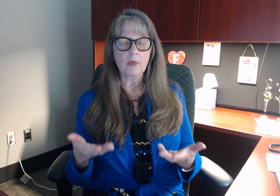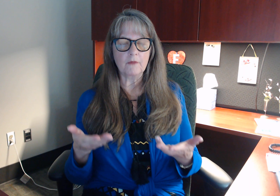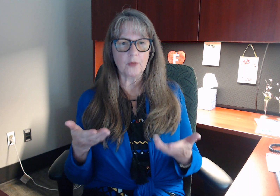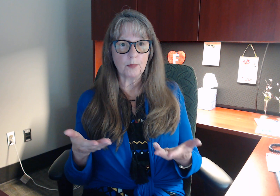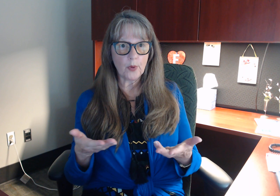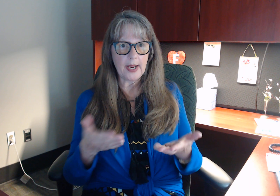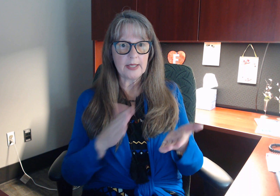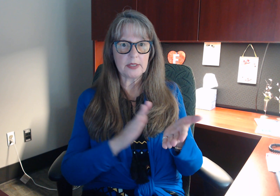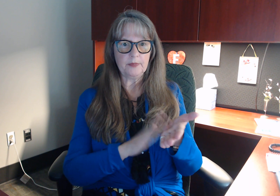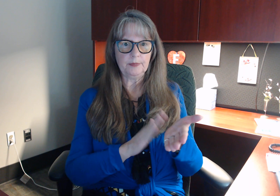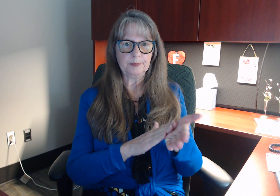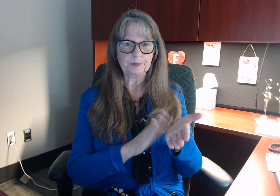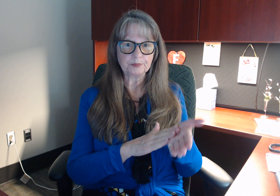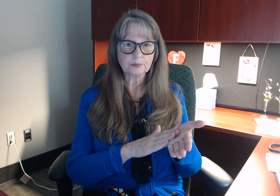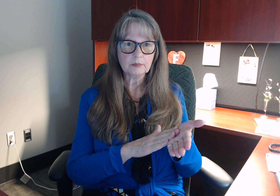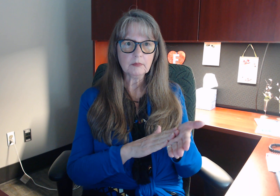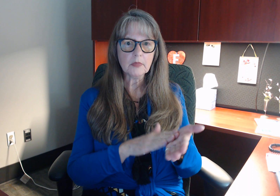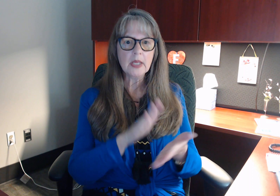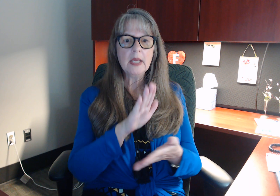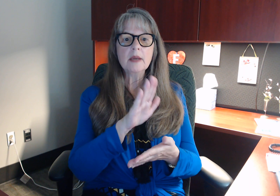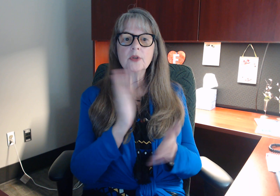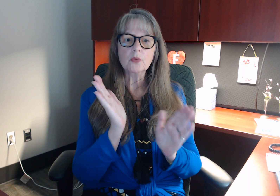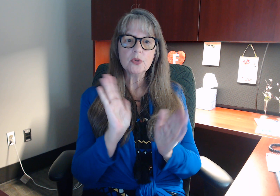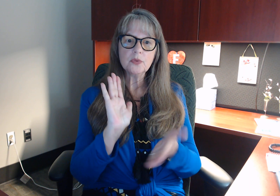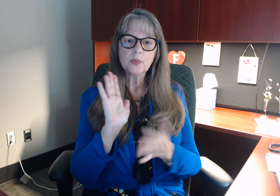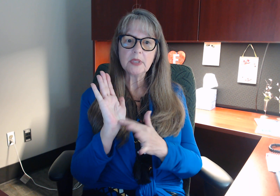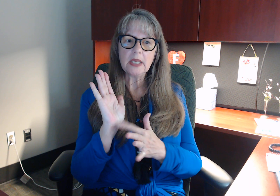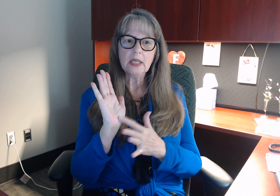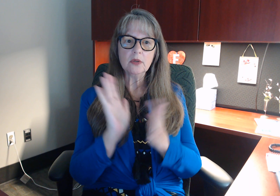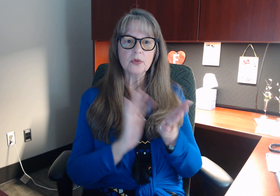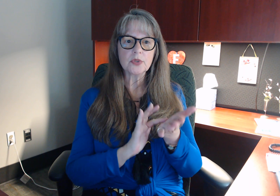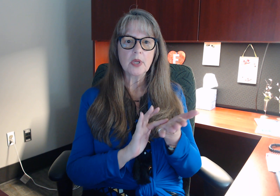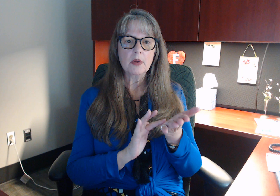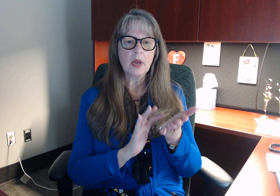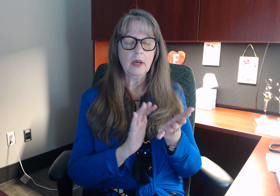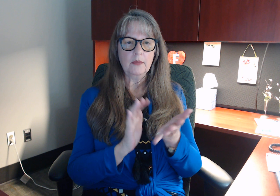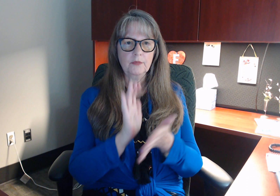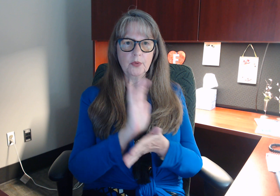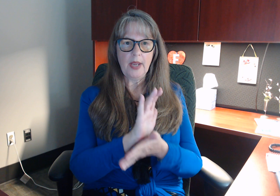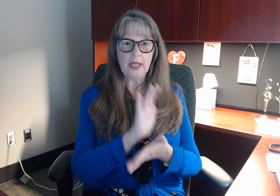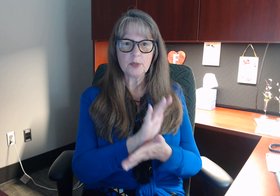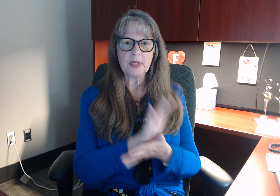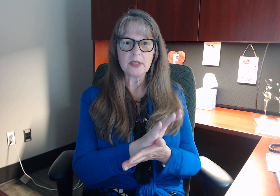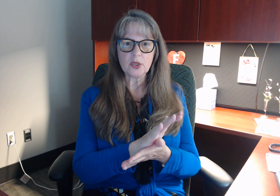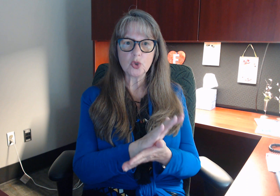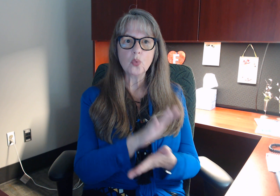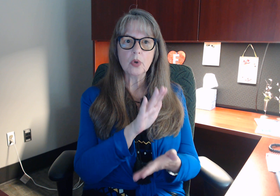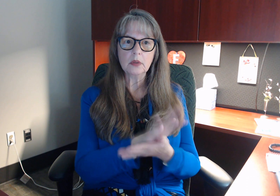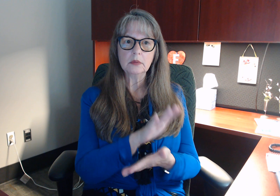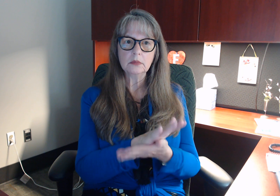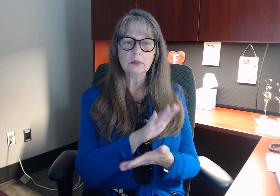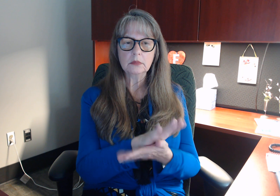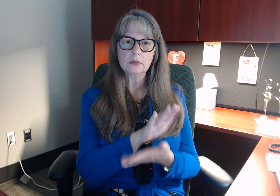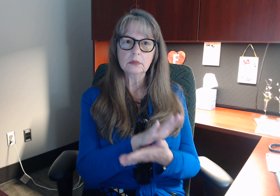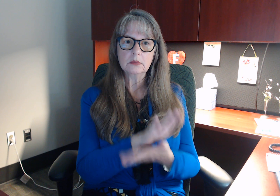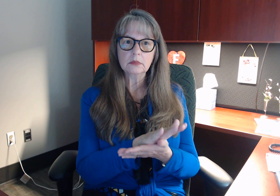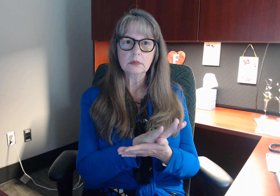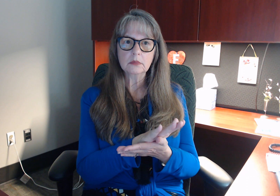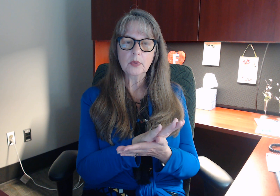for praise. Don't do it with the heels of your hands, because at school, when they were